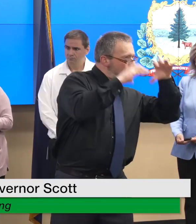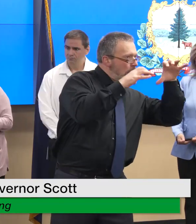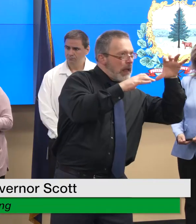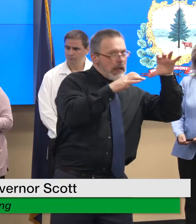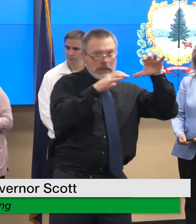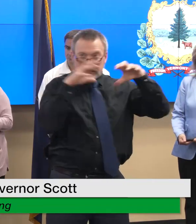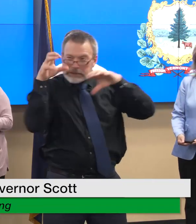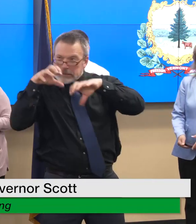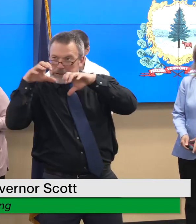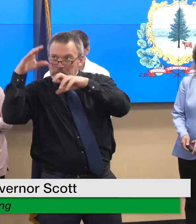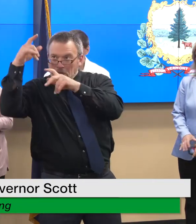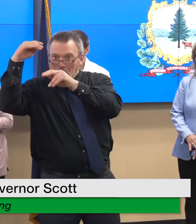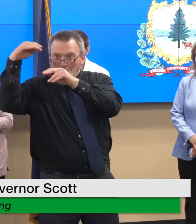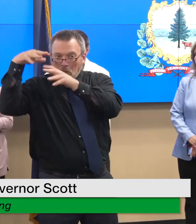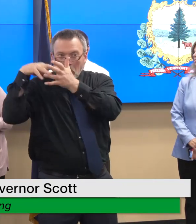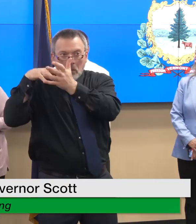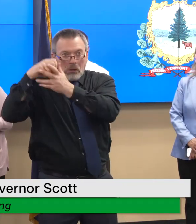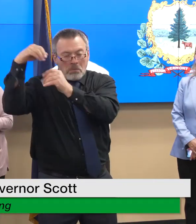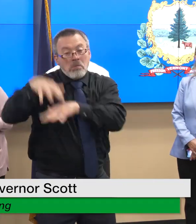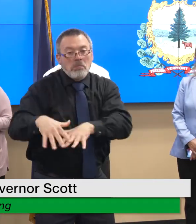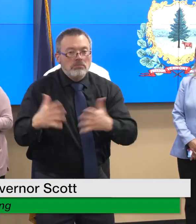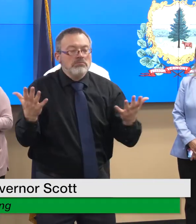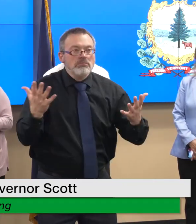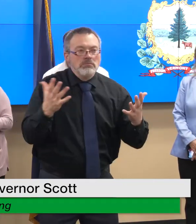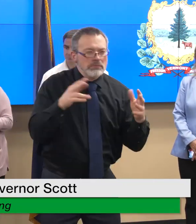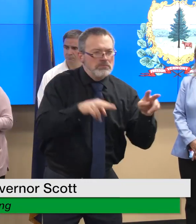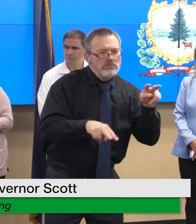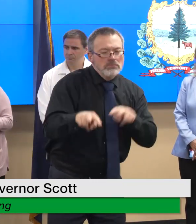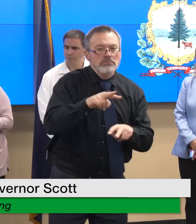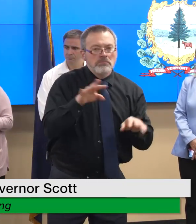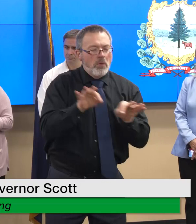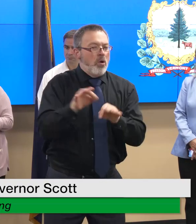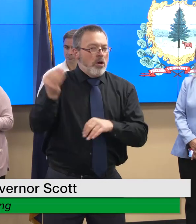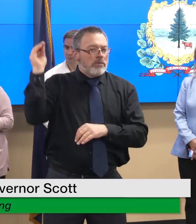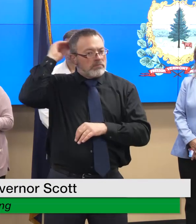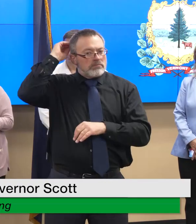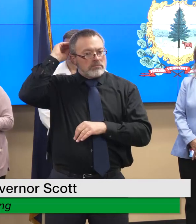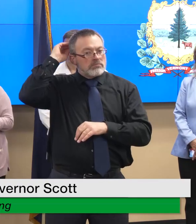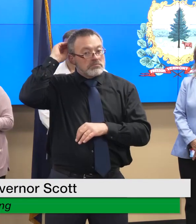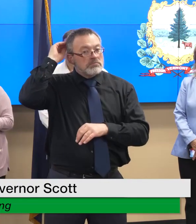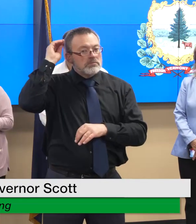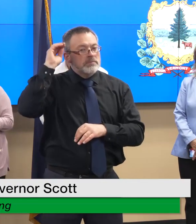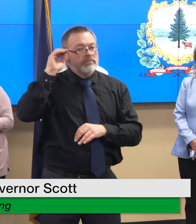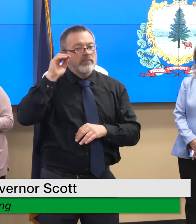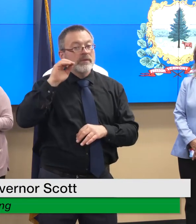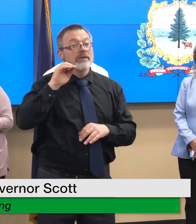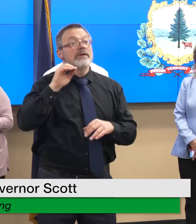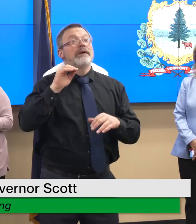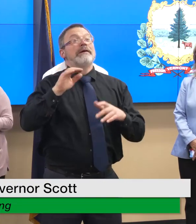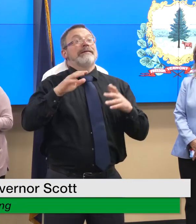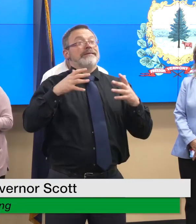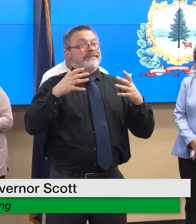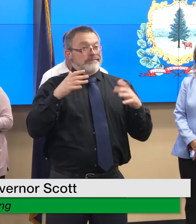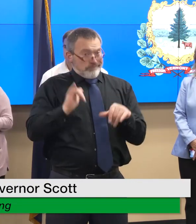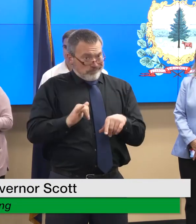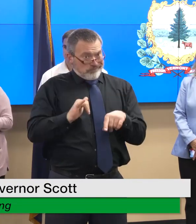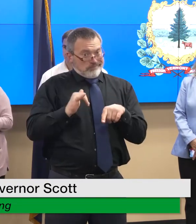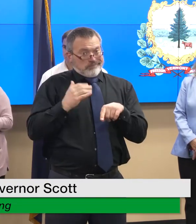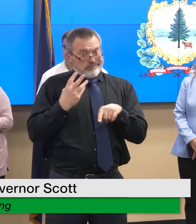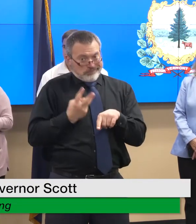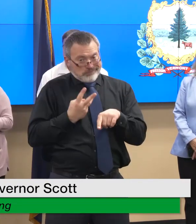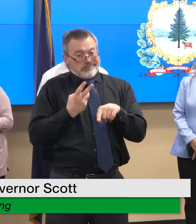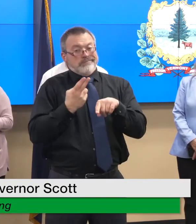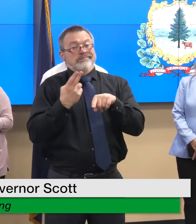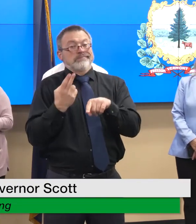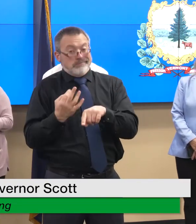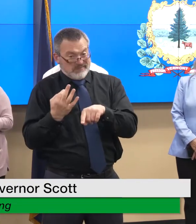Looking ahead, very high heat is predicted for Thursday through Saturday. Heat indices of 95 or more